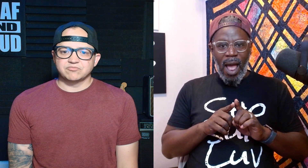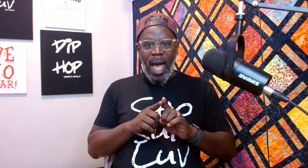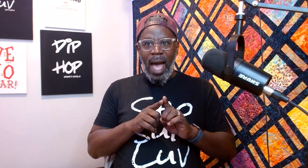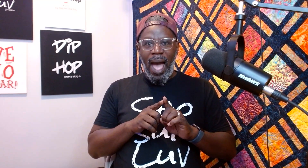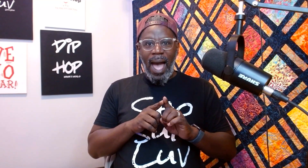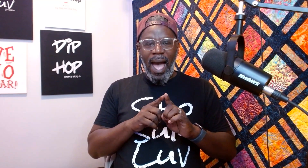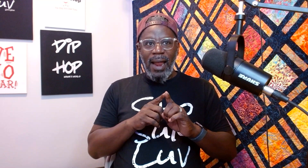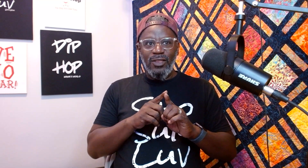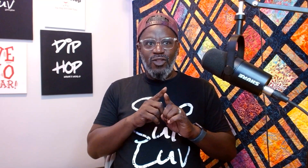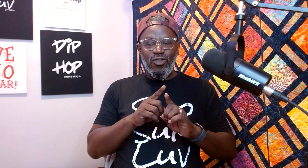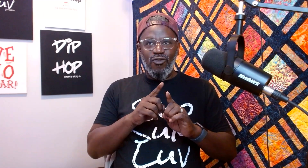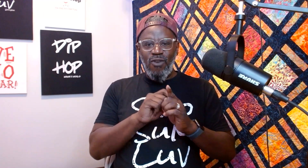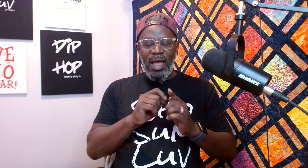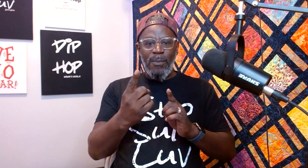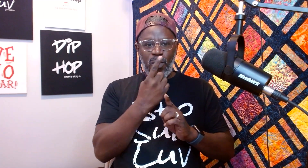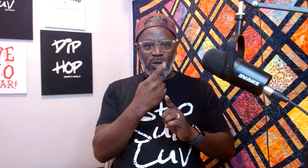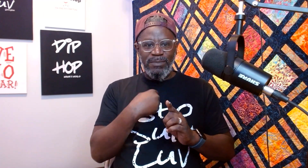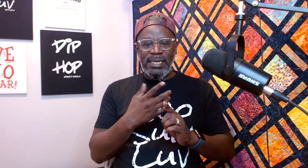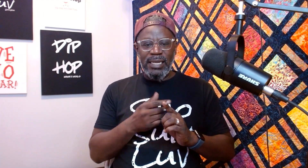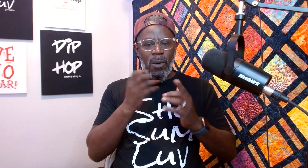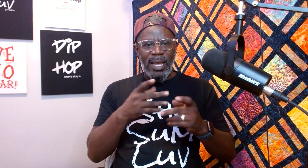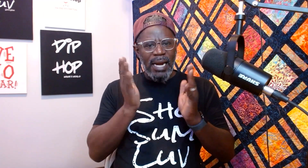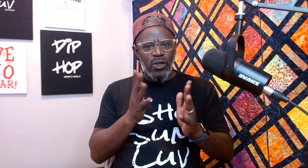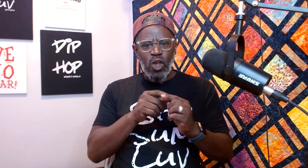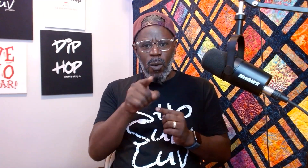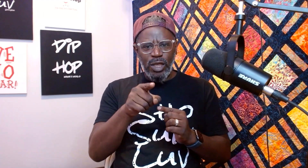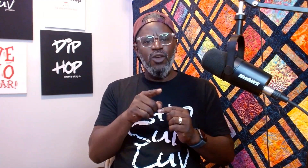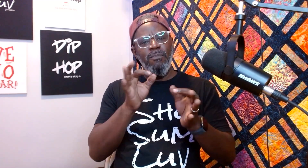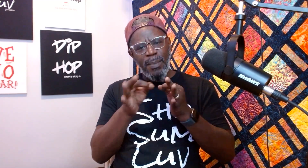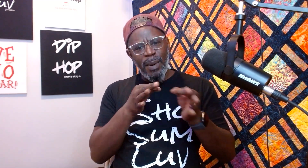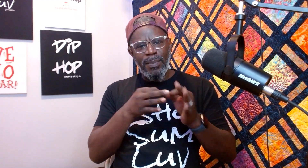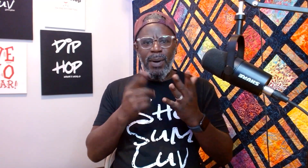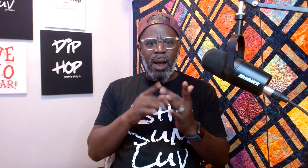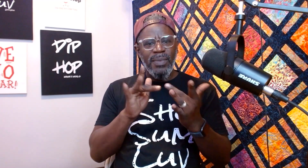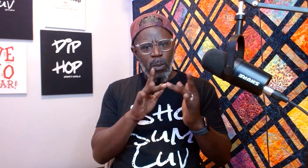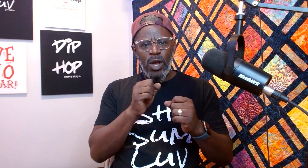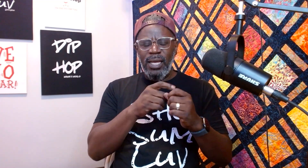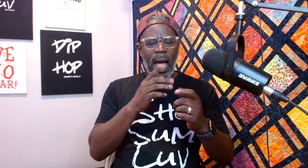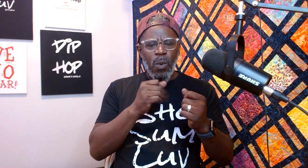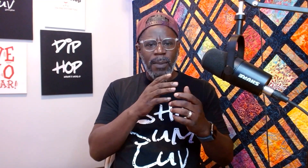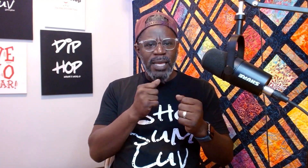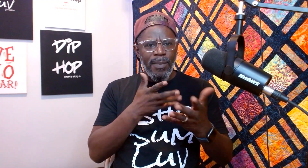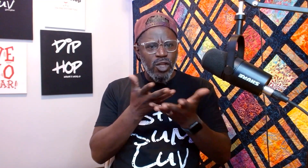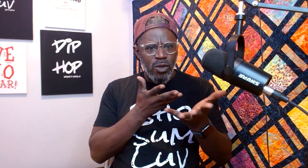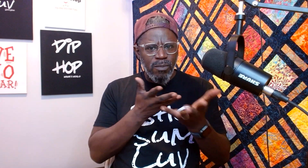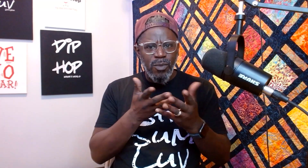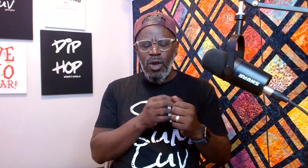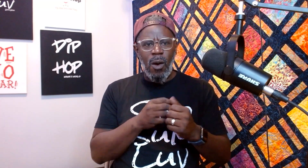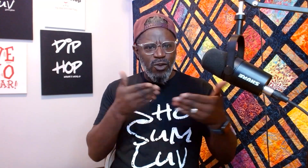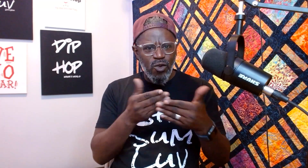So the writer approached me and said, okay, I need to talk with you. I'm networking. I want to be able